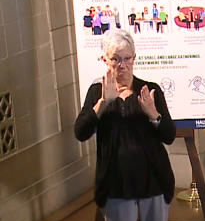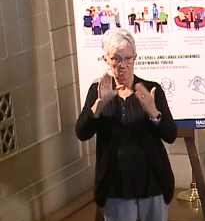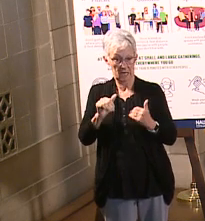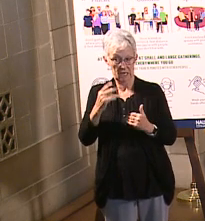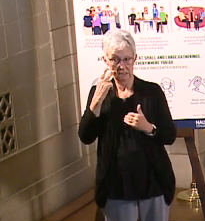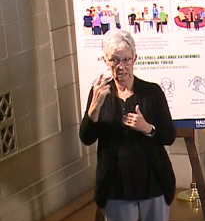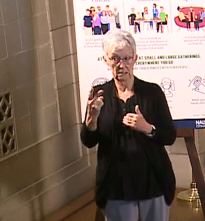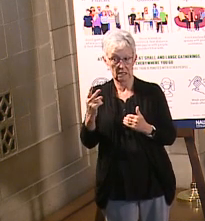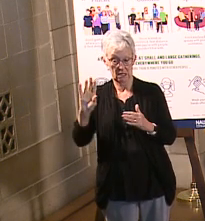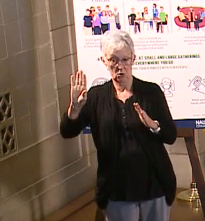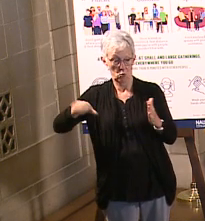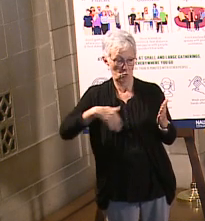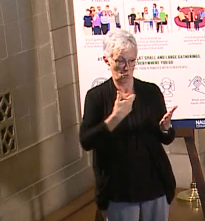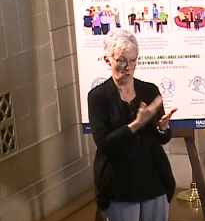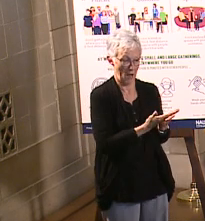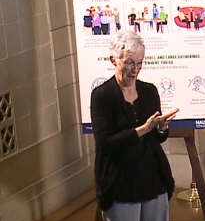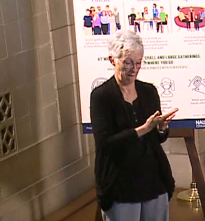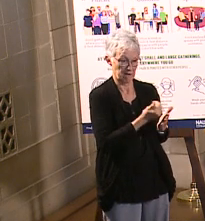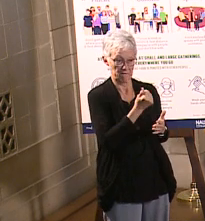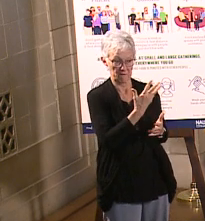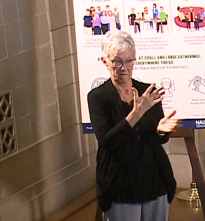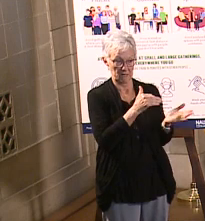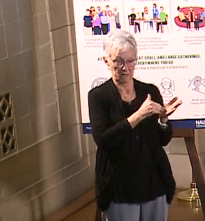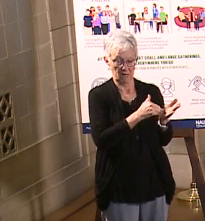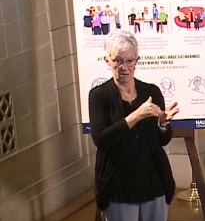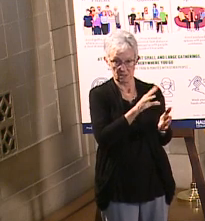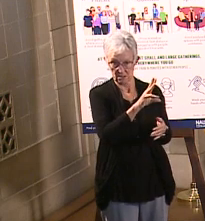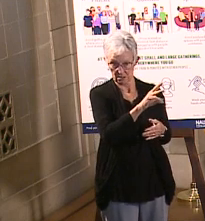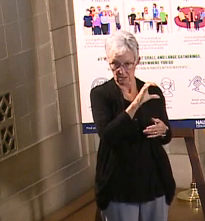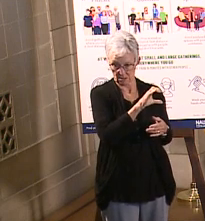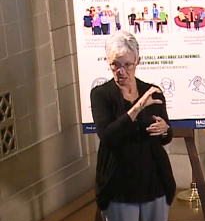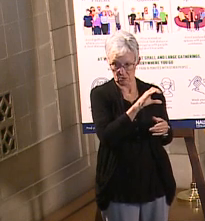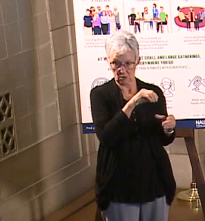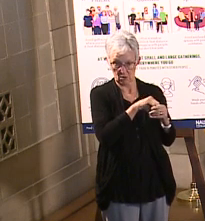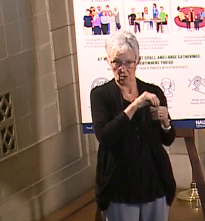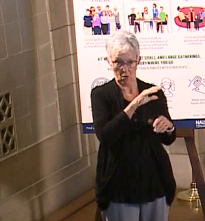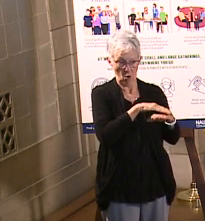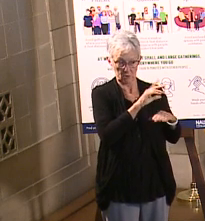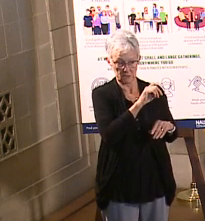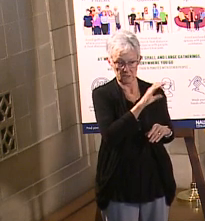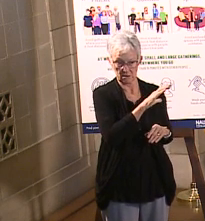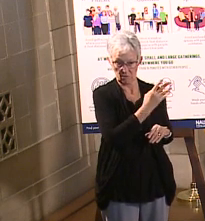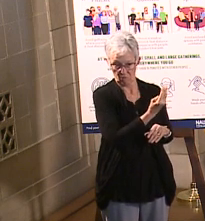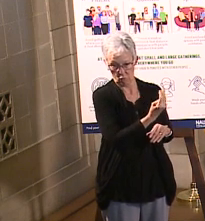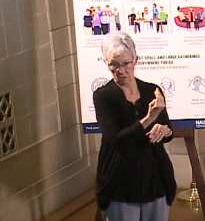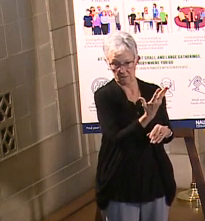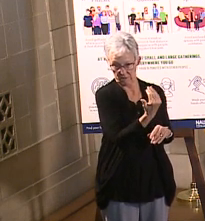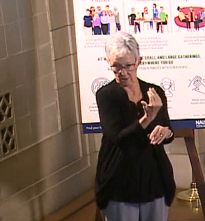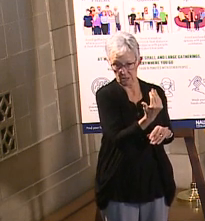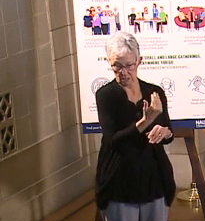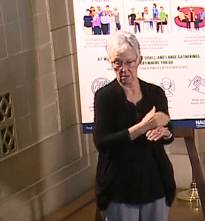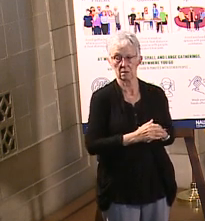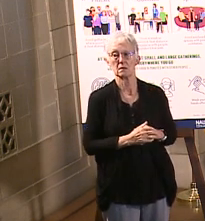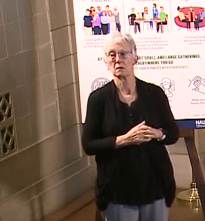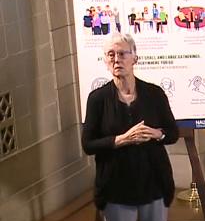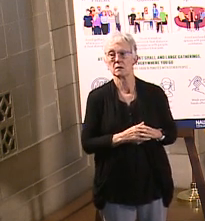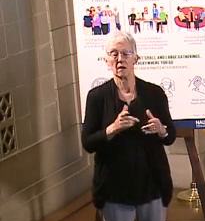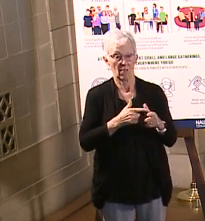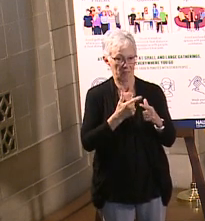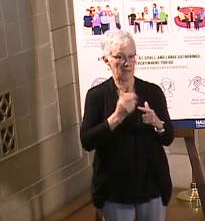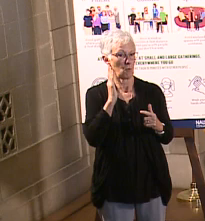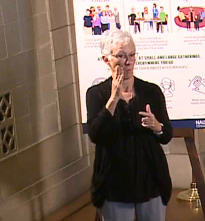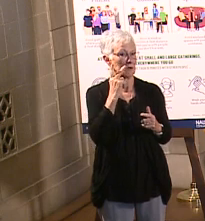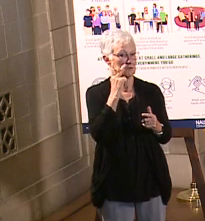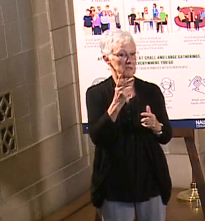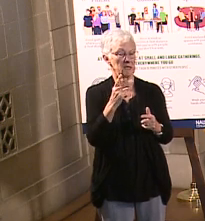to be 15,600. So that's very good news. And then we would expect to see continued shipments from Pfizer